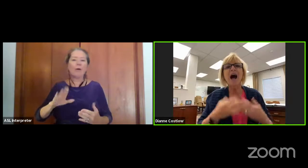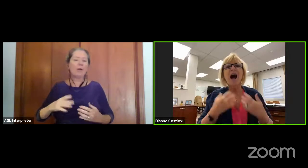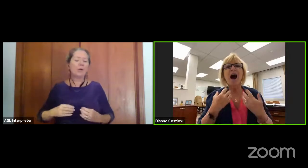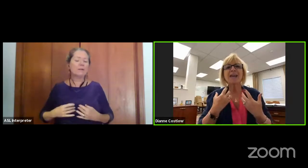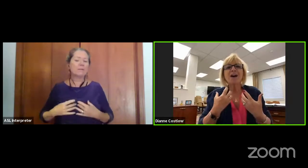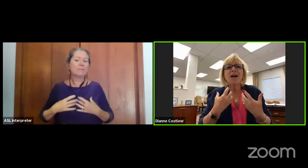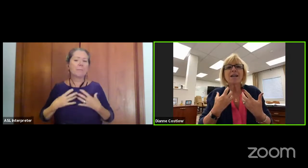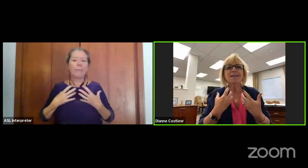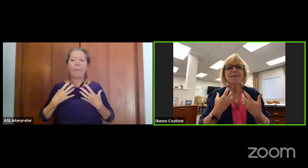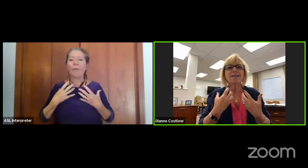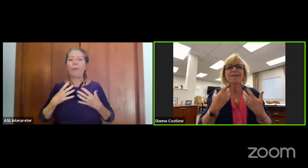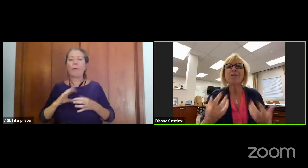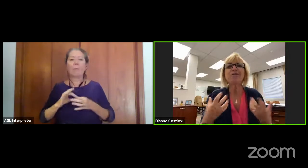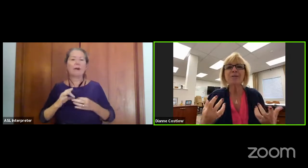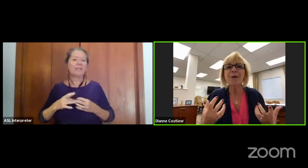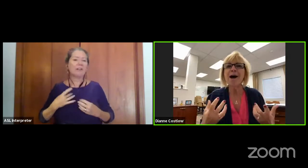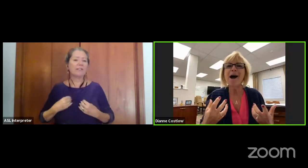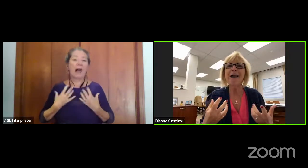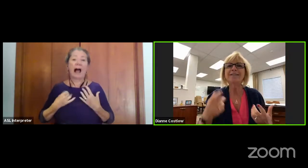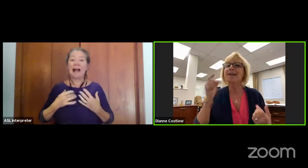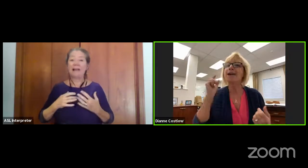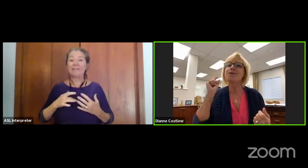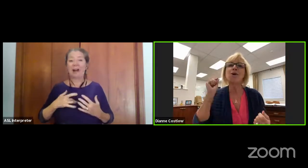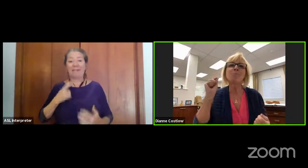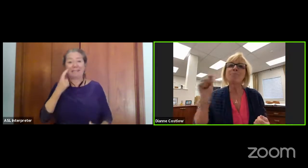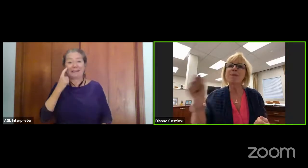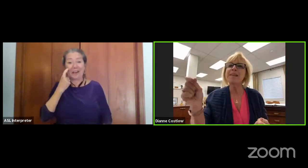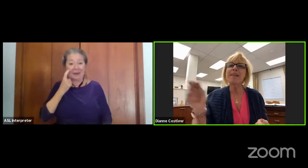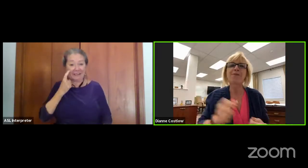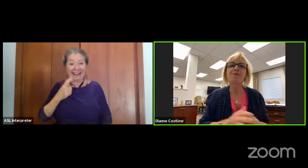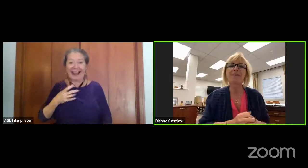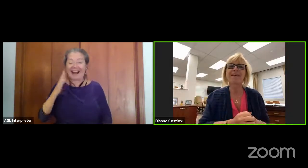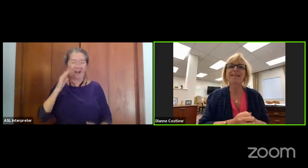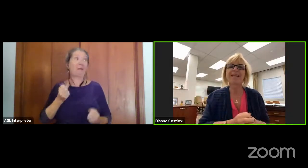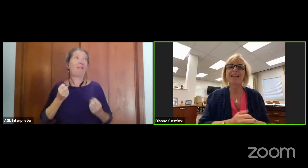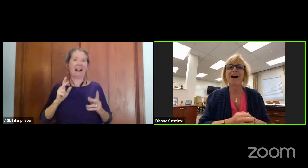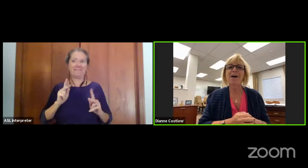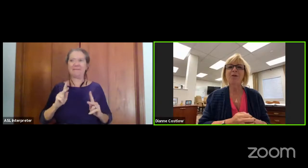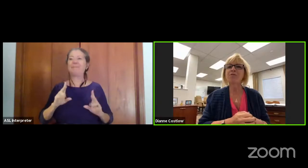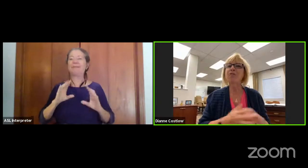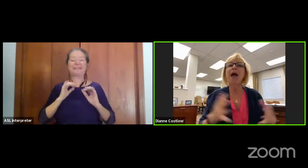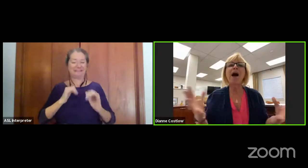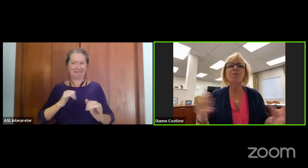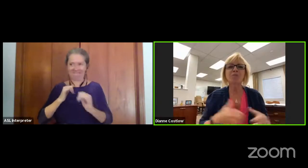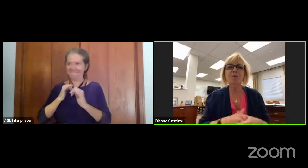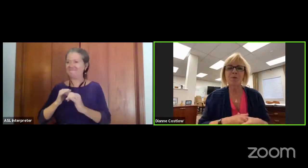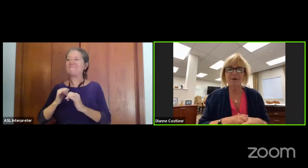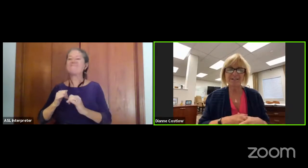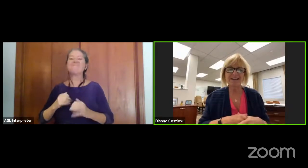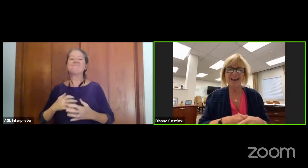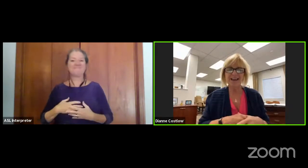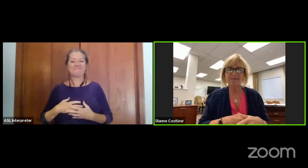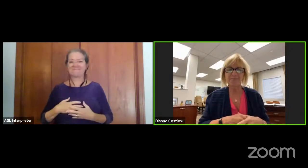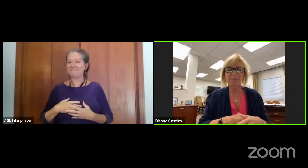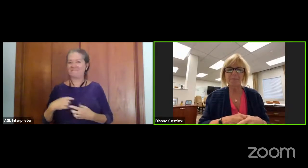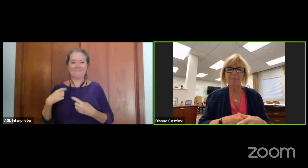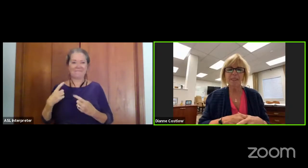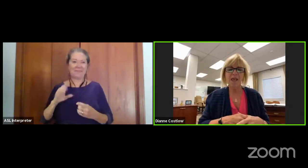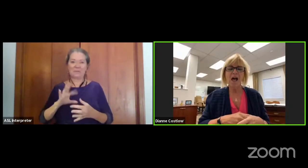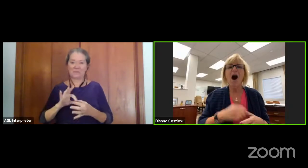remarks. I got tears in my eyes, and I know many others did throughout your remarks